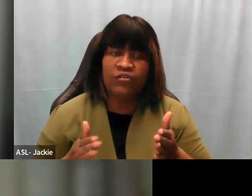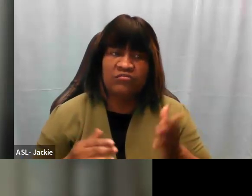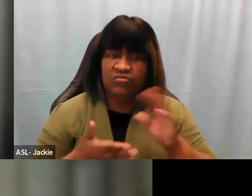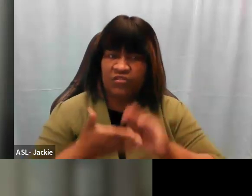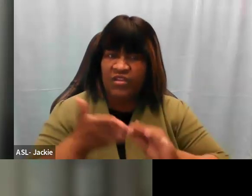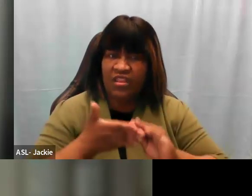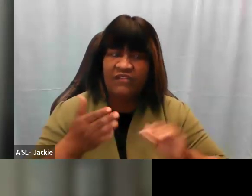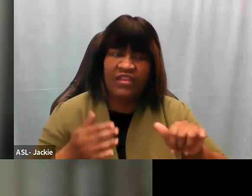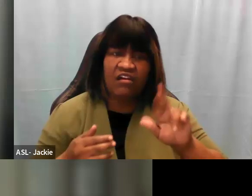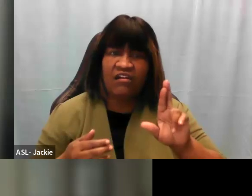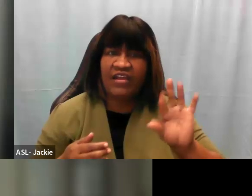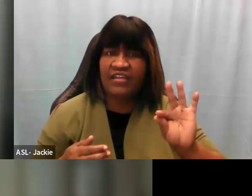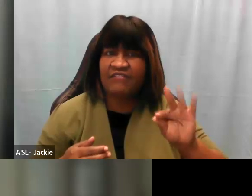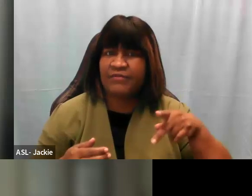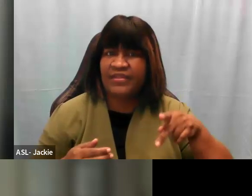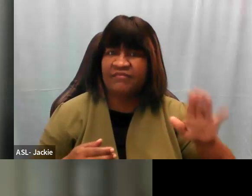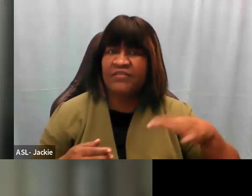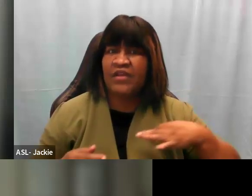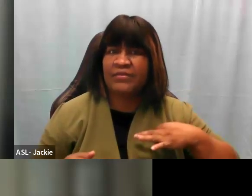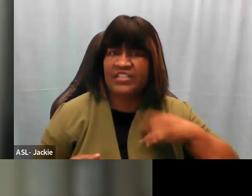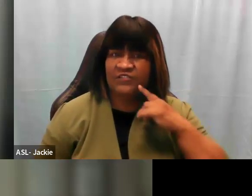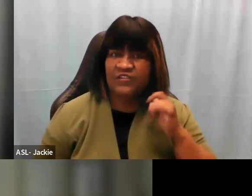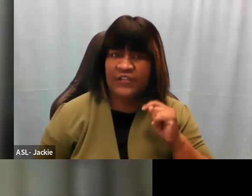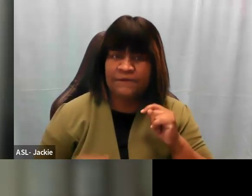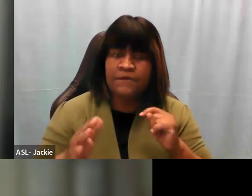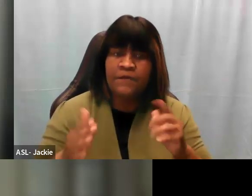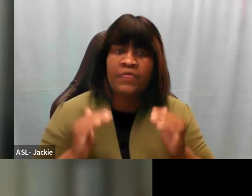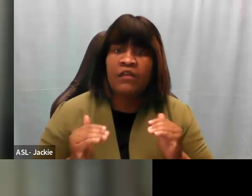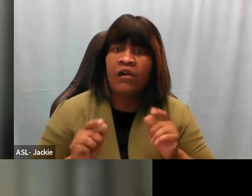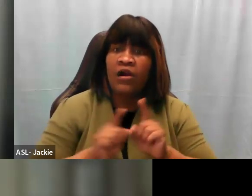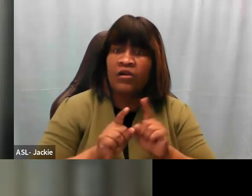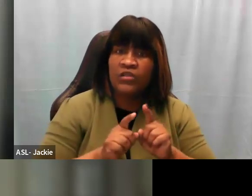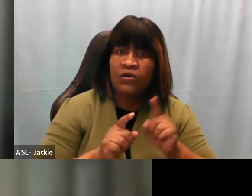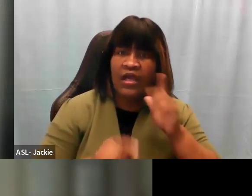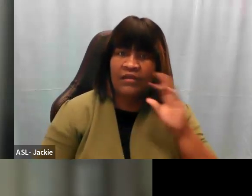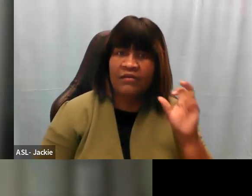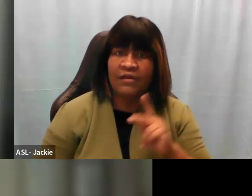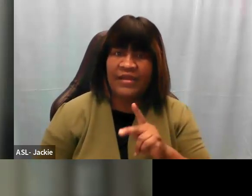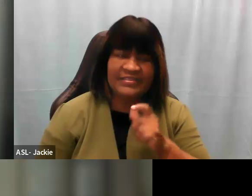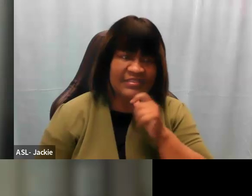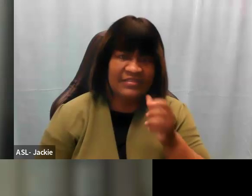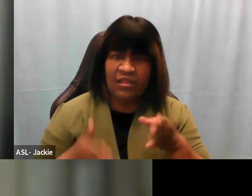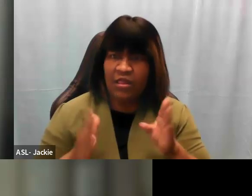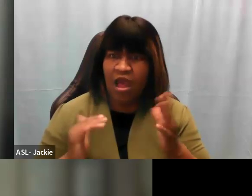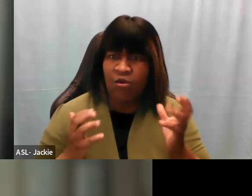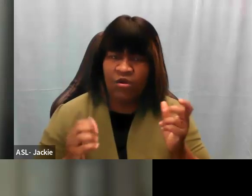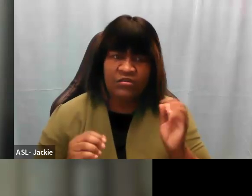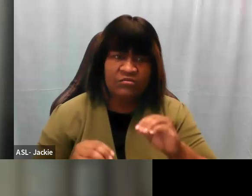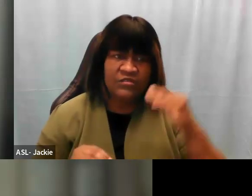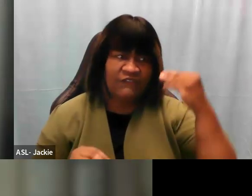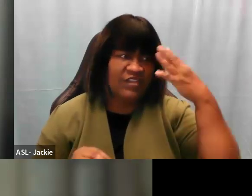out an RFP and filling out their application. And also I could come back on video, but it says I'm not allowed, just so you know.